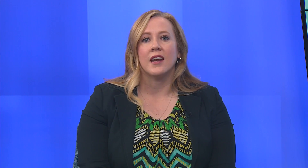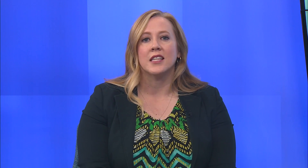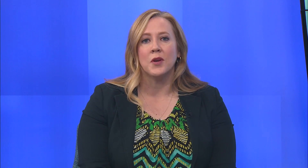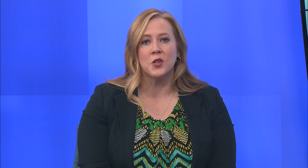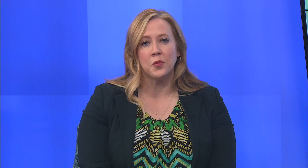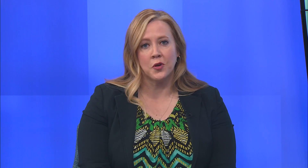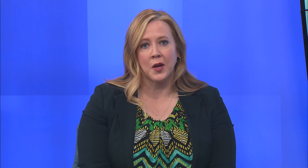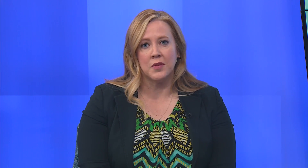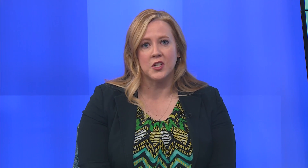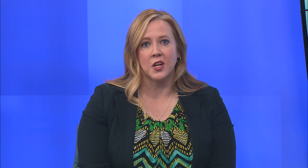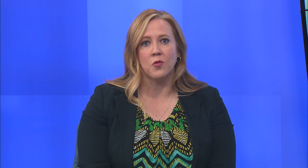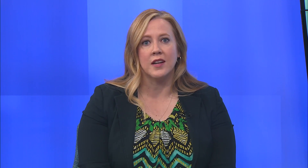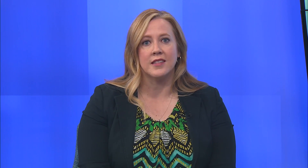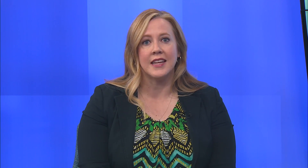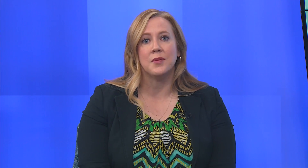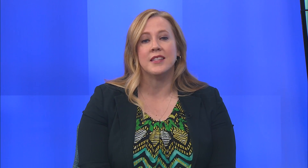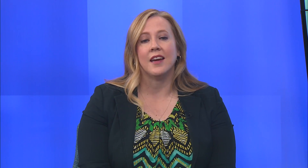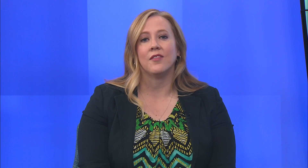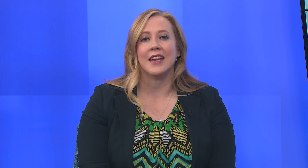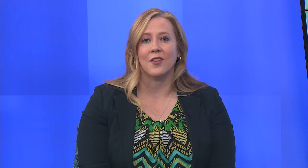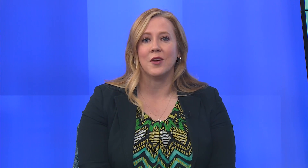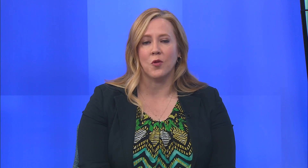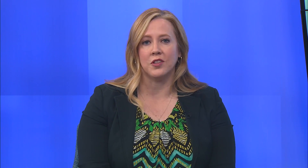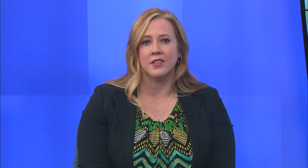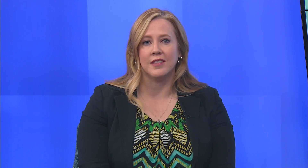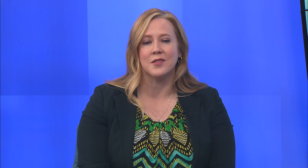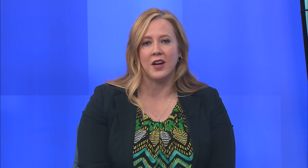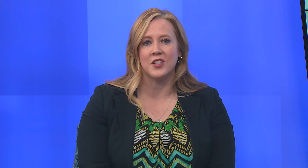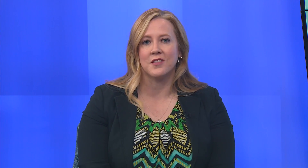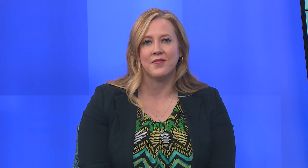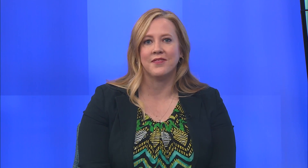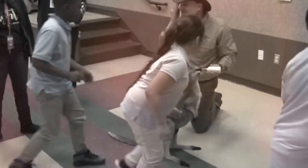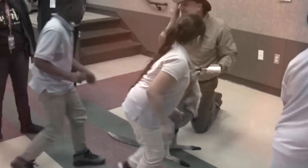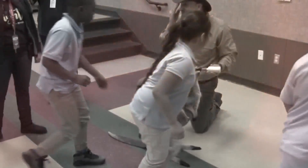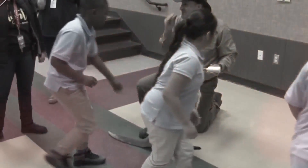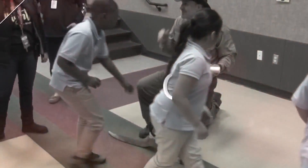coordinated a special program to share what it is like to be deaf in a hearing world let's